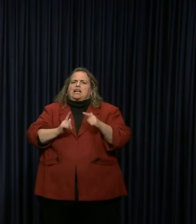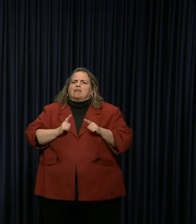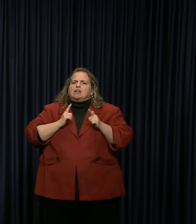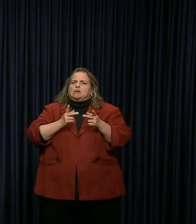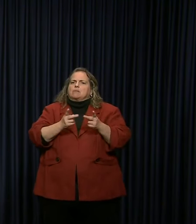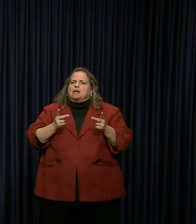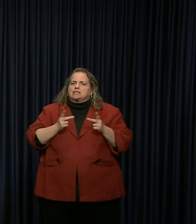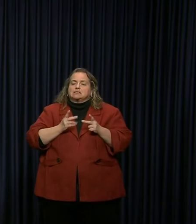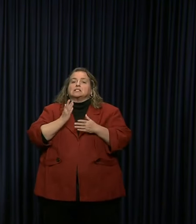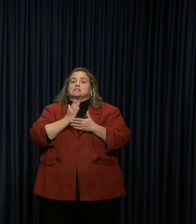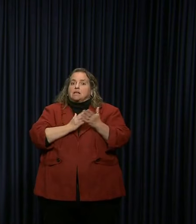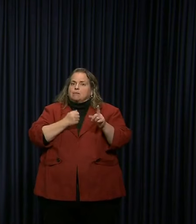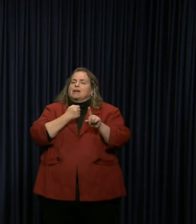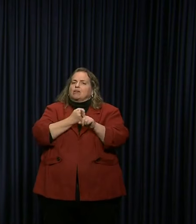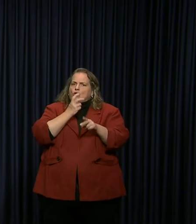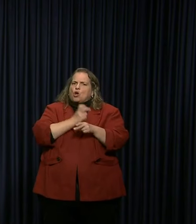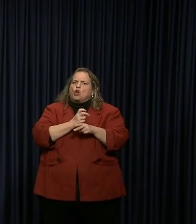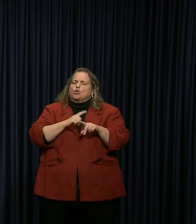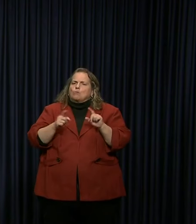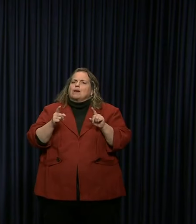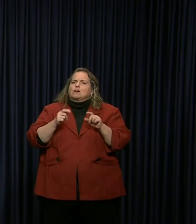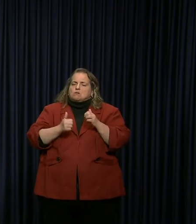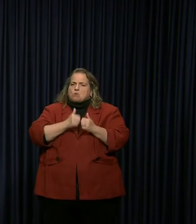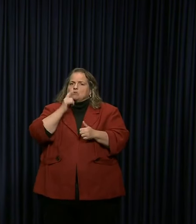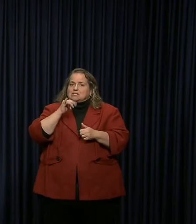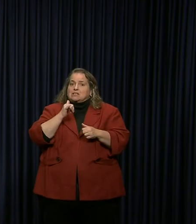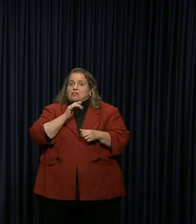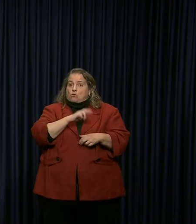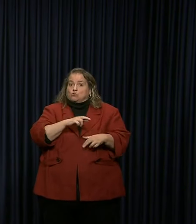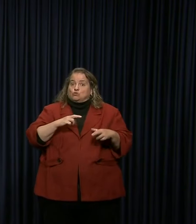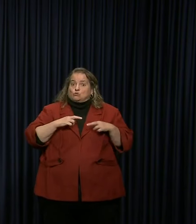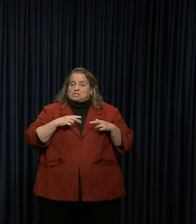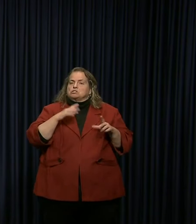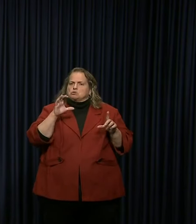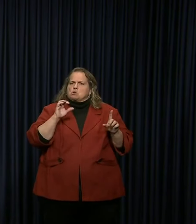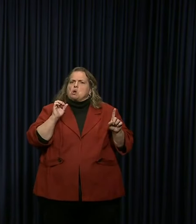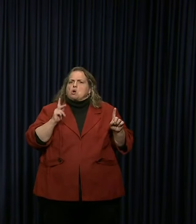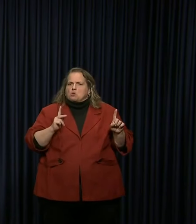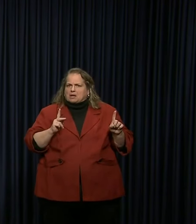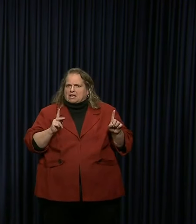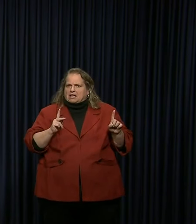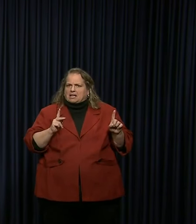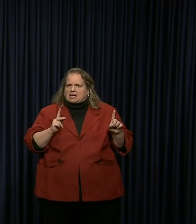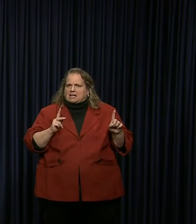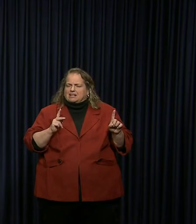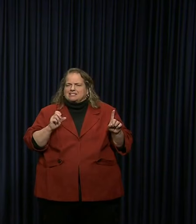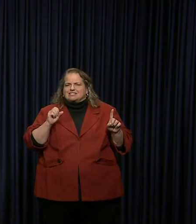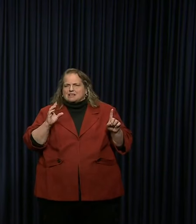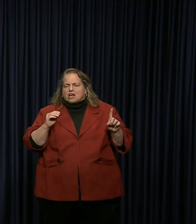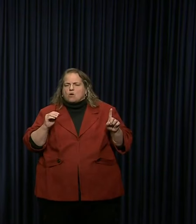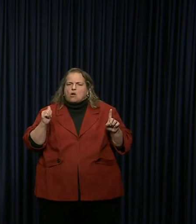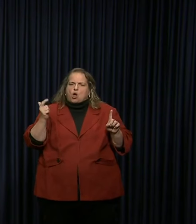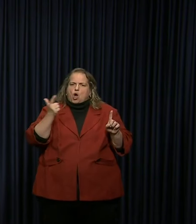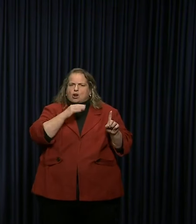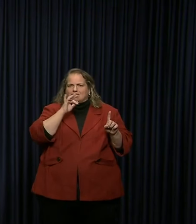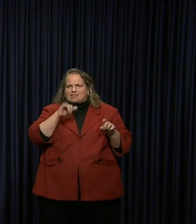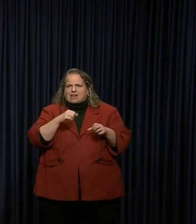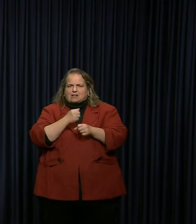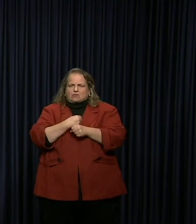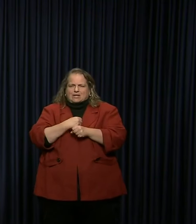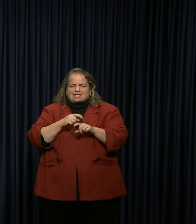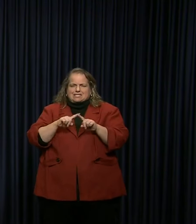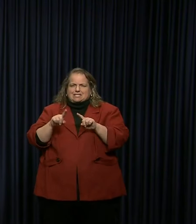some that have been hit pretty hard, but by and large, the residents are doing pretty well. And so all of that creates